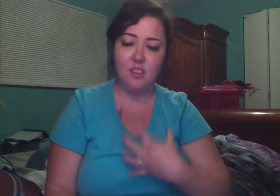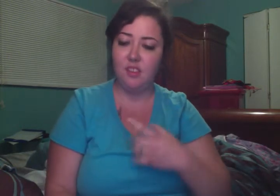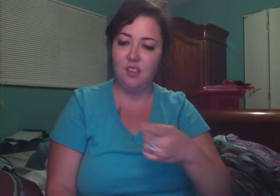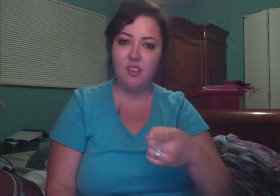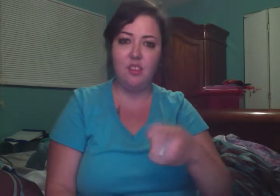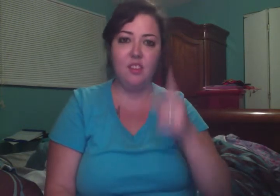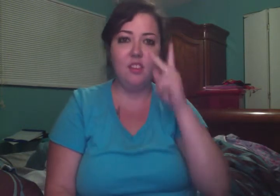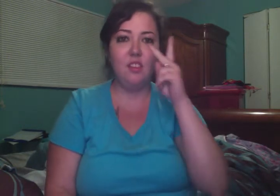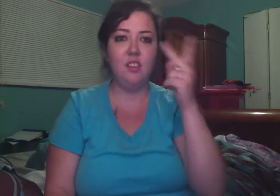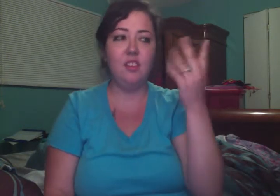have seen